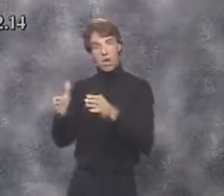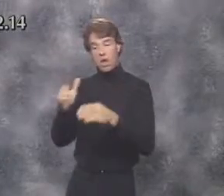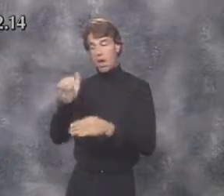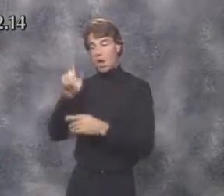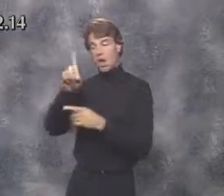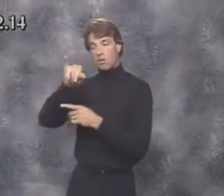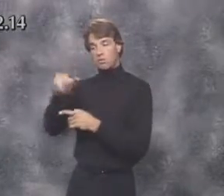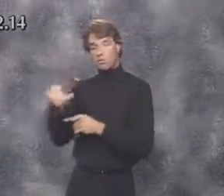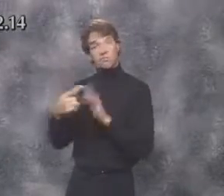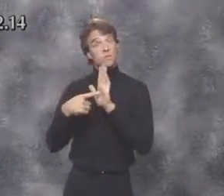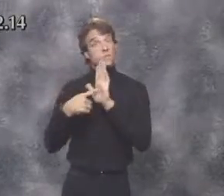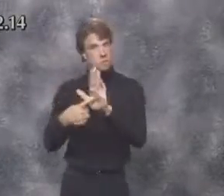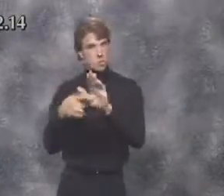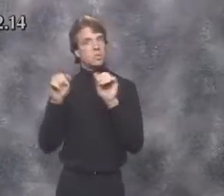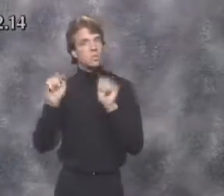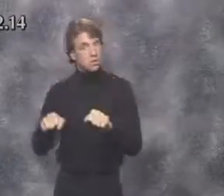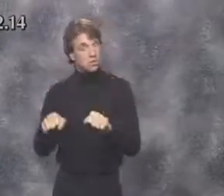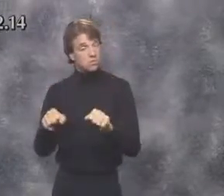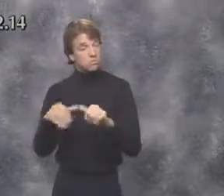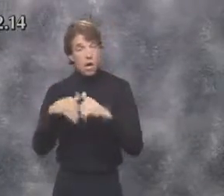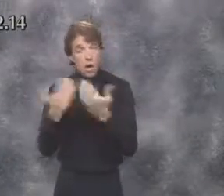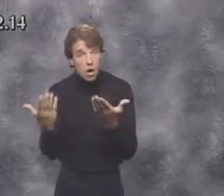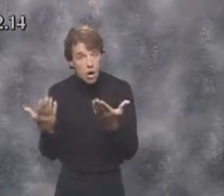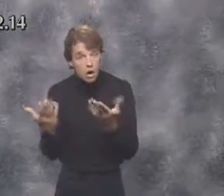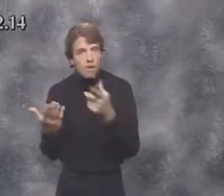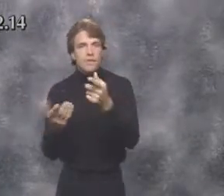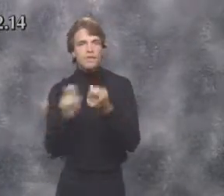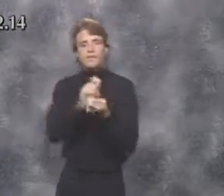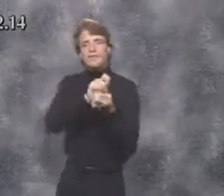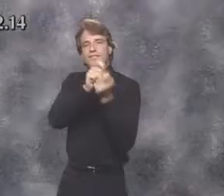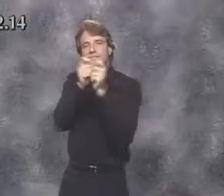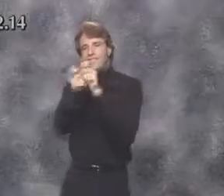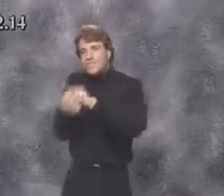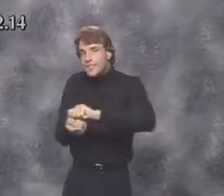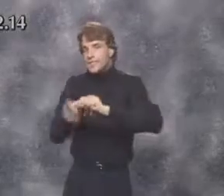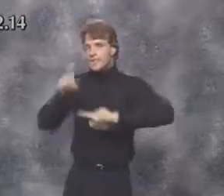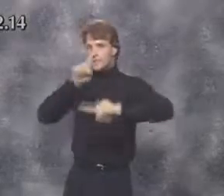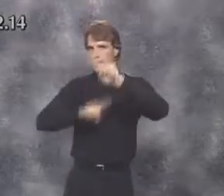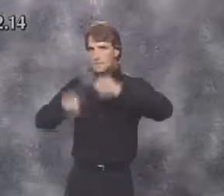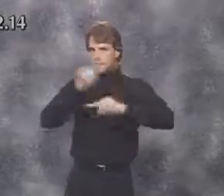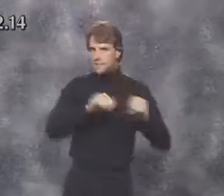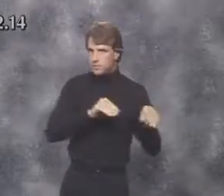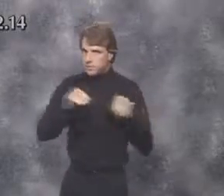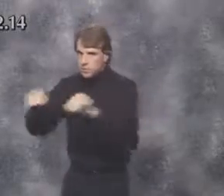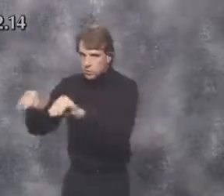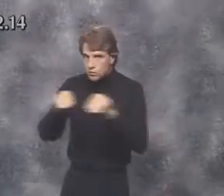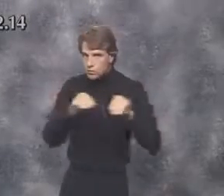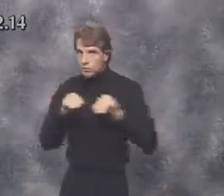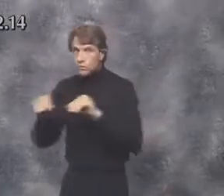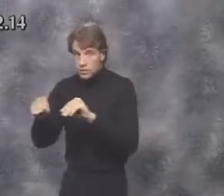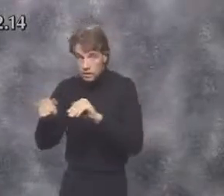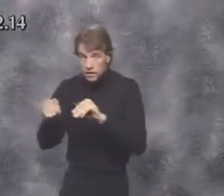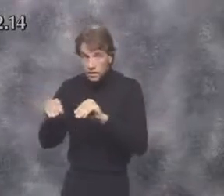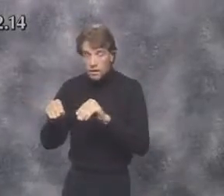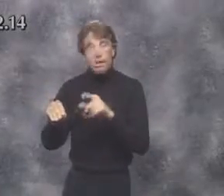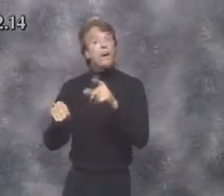Another way ASL uses adjectives is by changing the movement of the